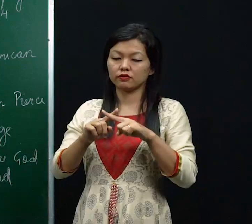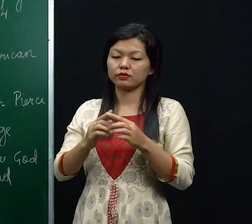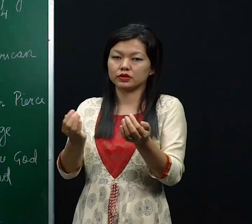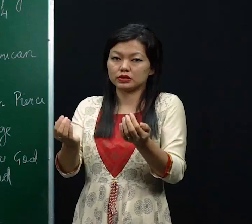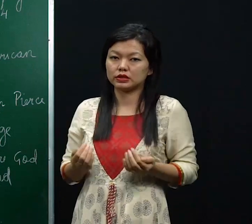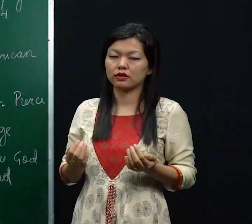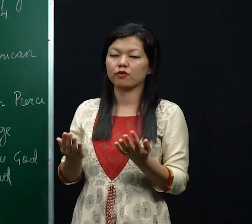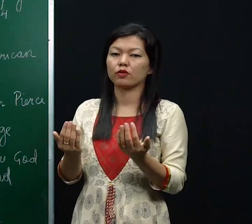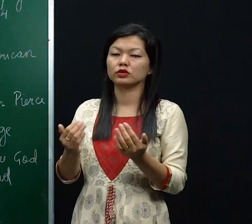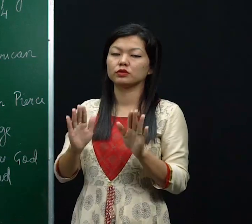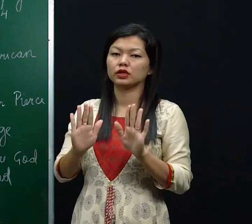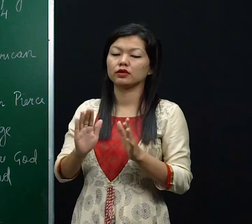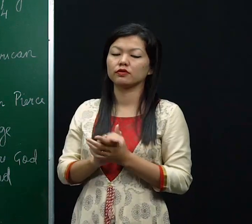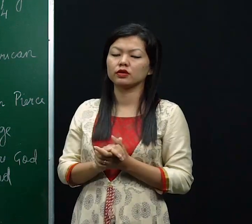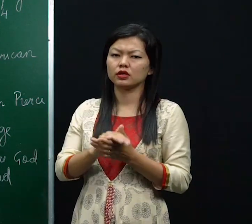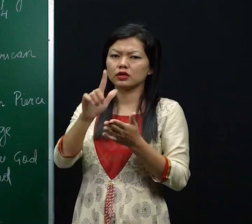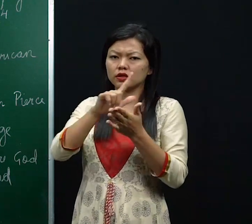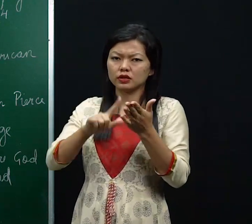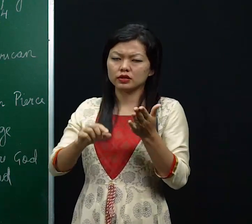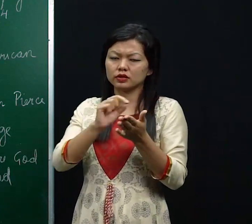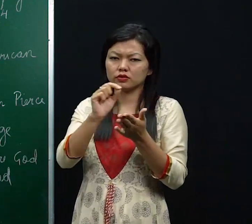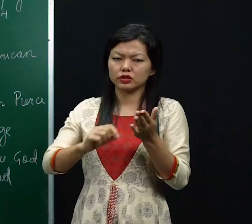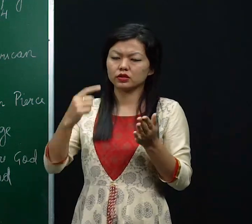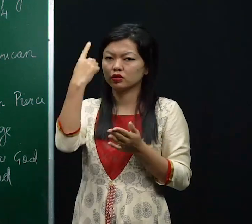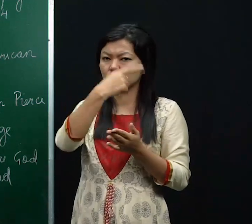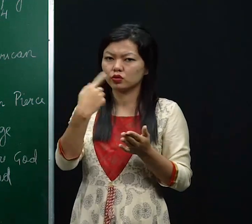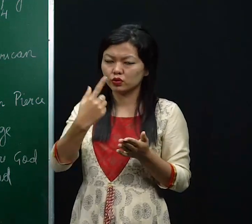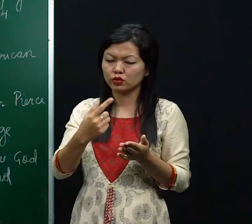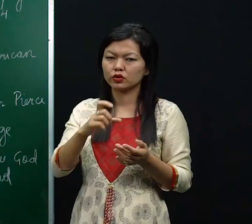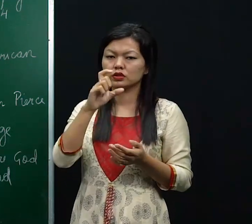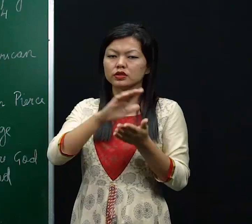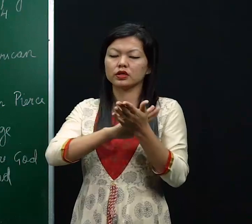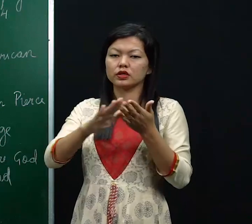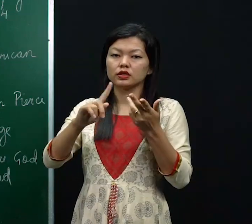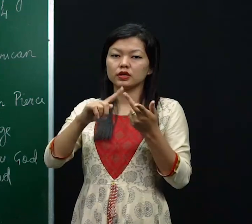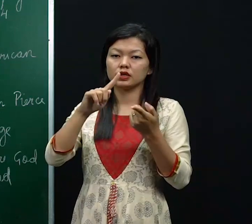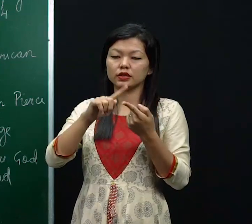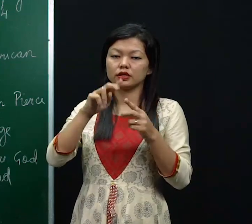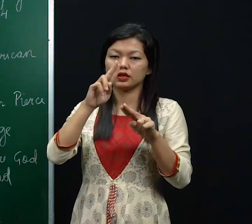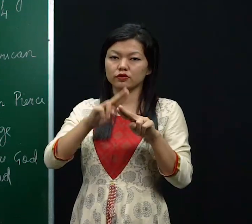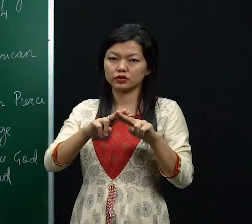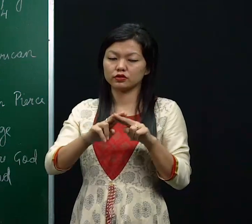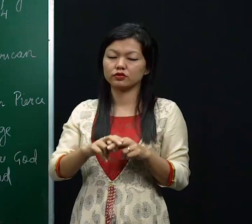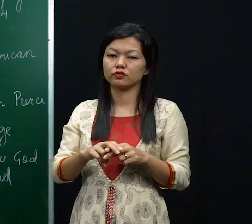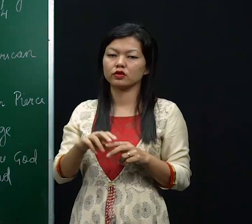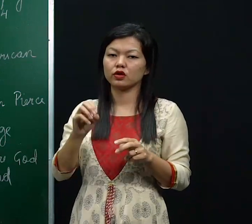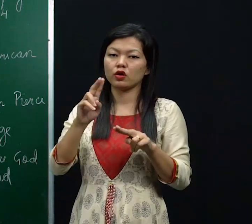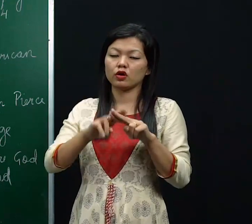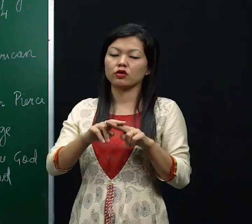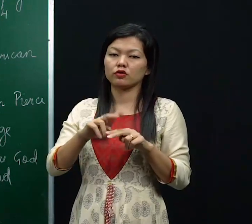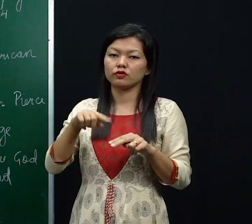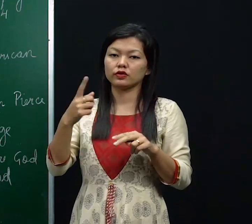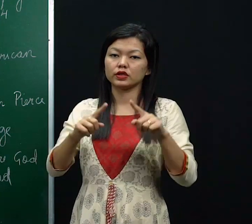This letter had been written by a chief of a tribe. You know what is a tribe, right? So the chief of a tribe writes